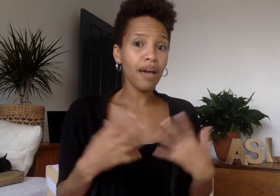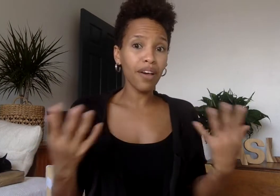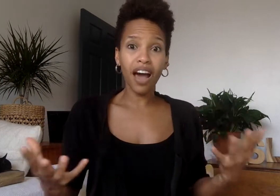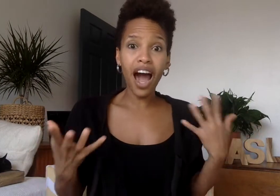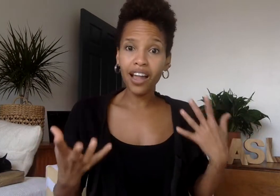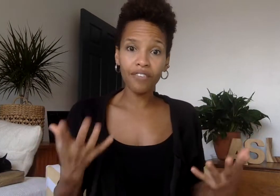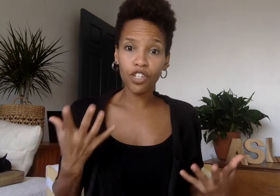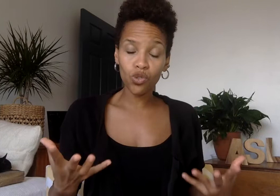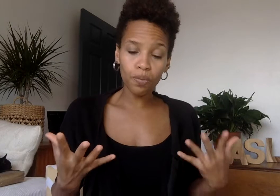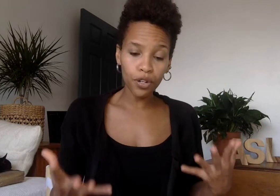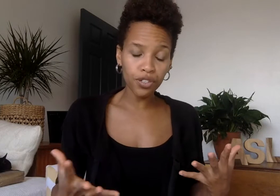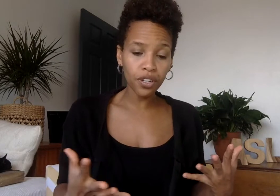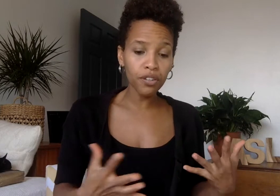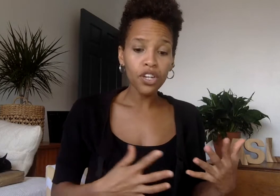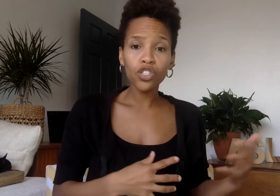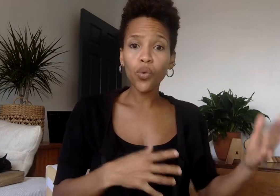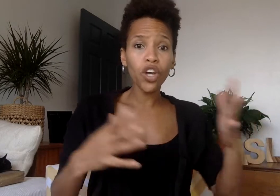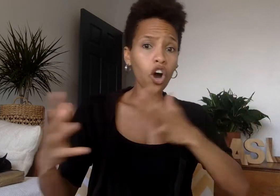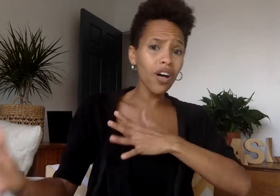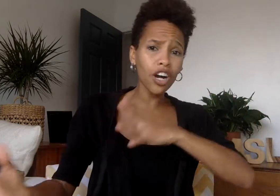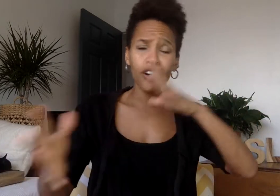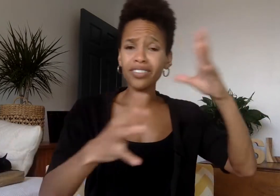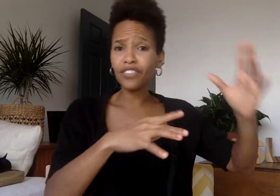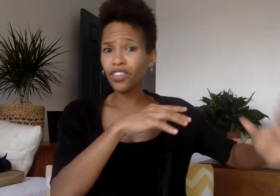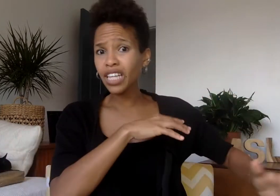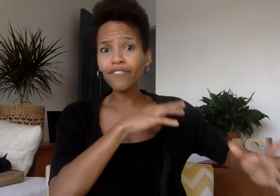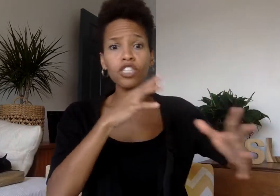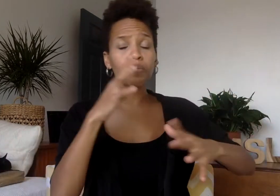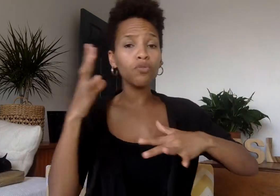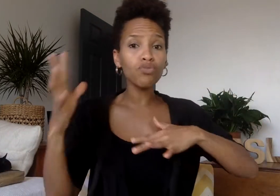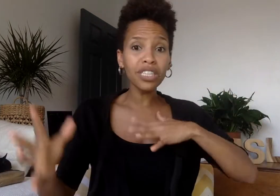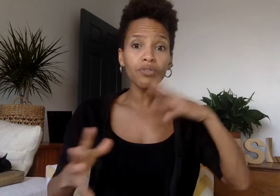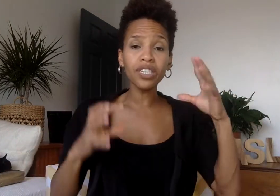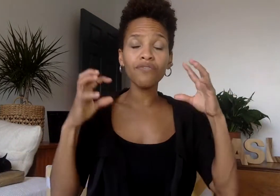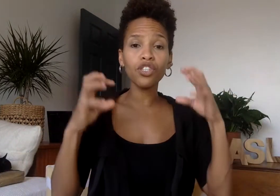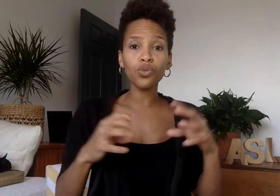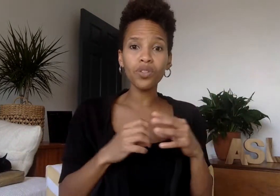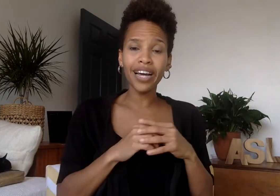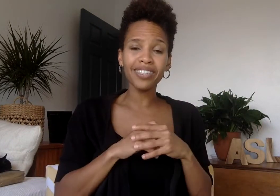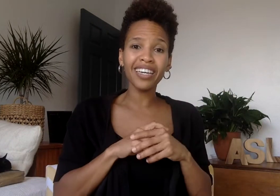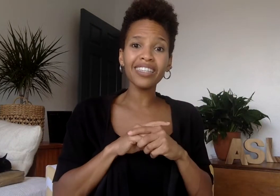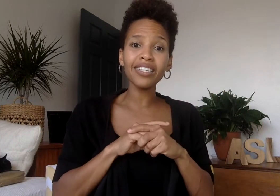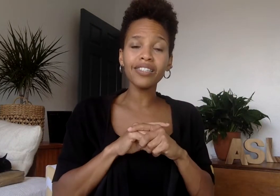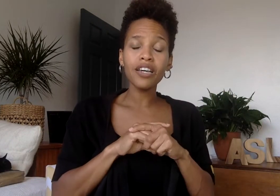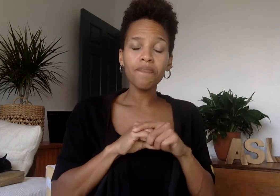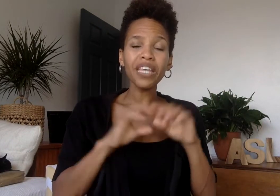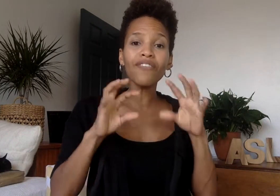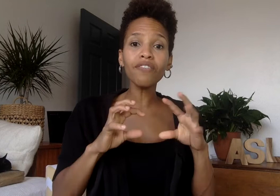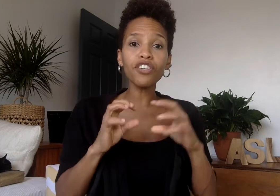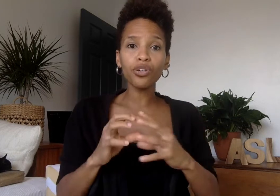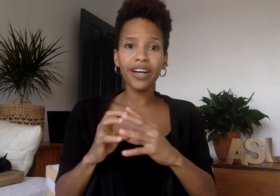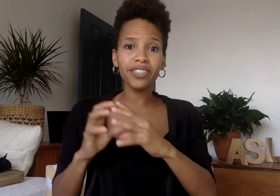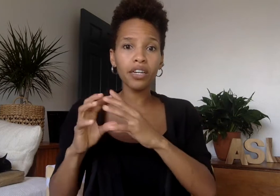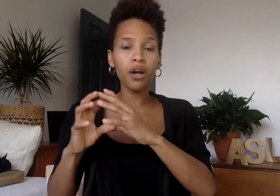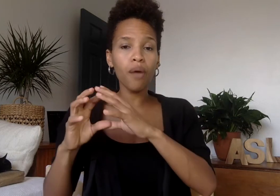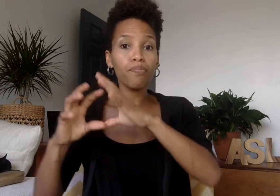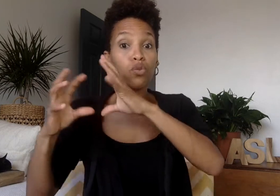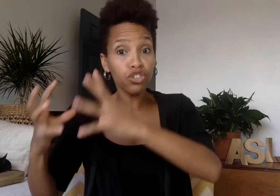not a highly visual person. So we all are on different levels, but really, really visualizing, at least even visualizing a portion